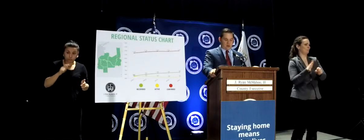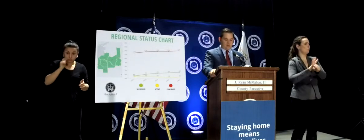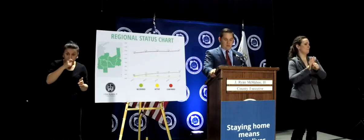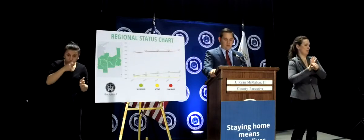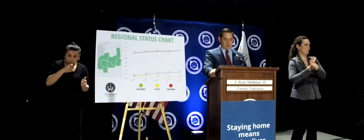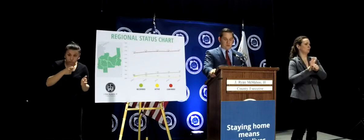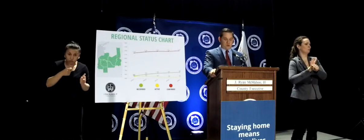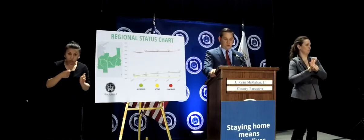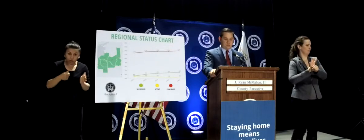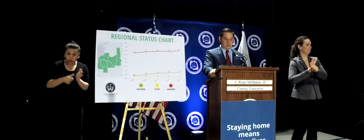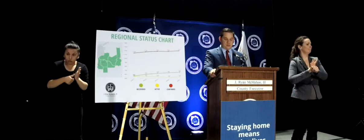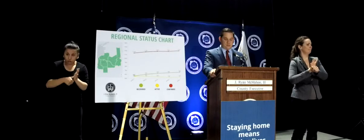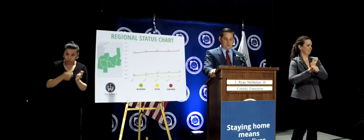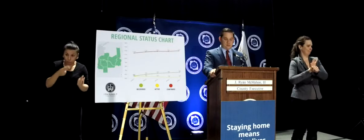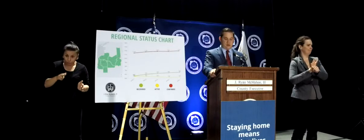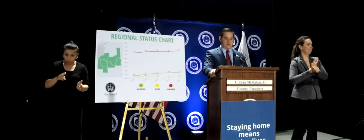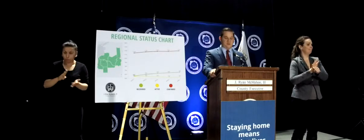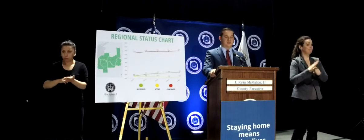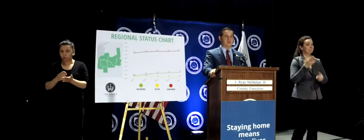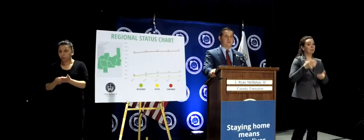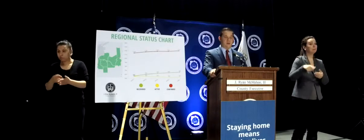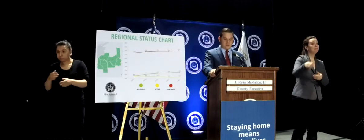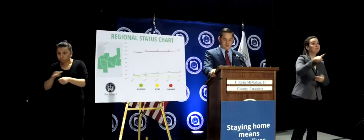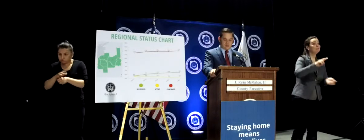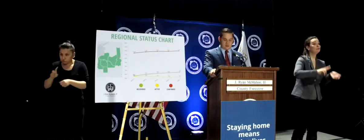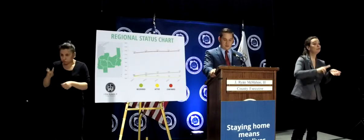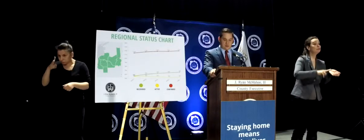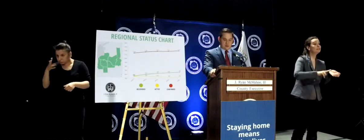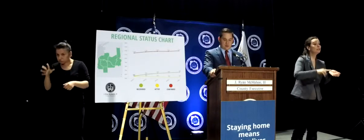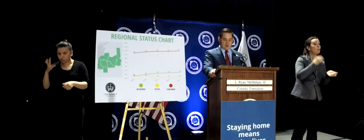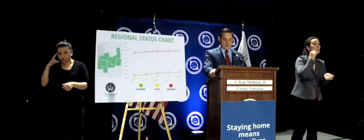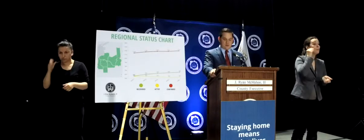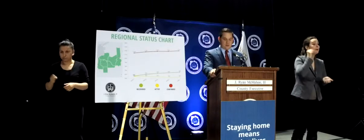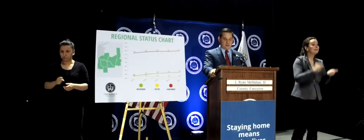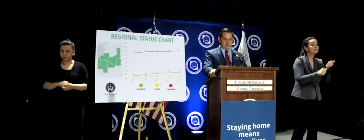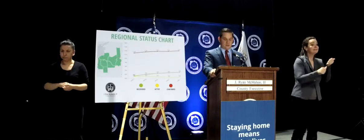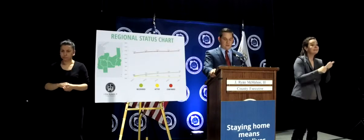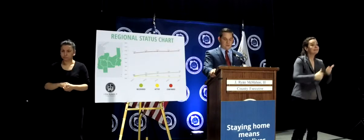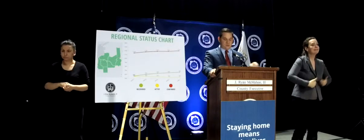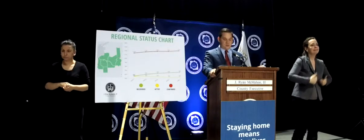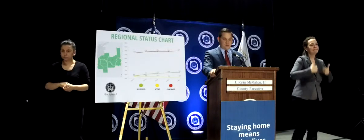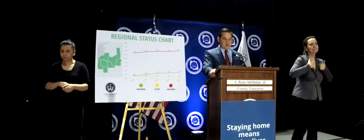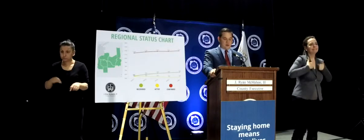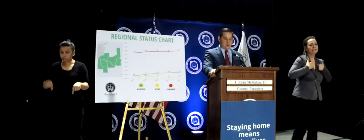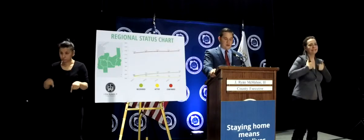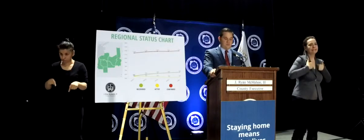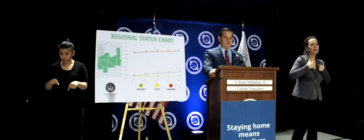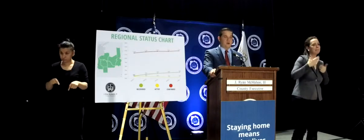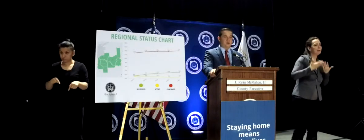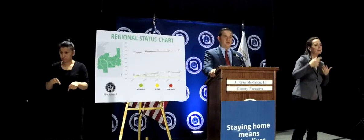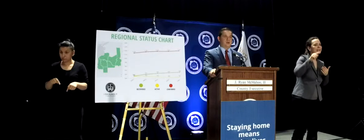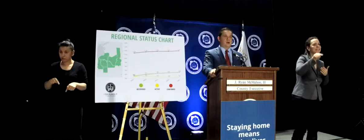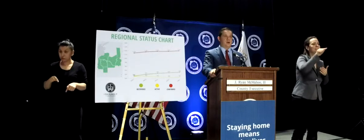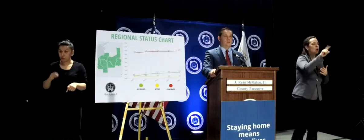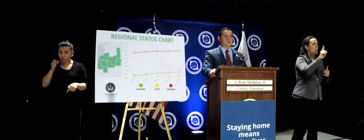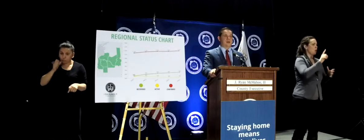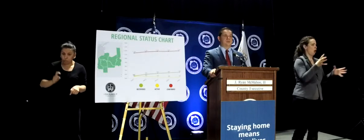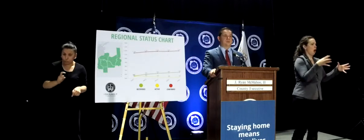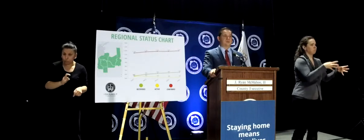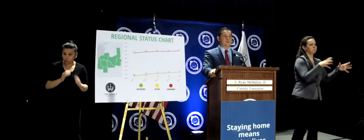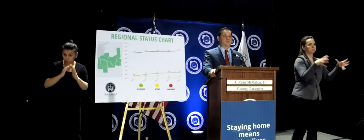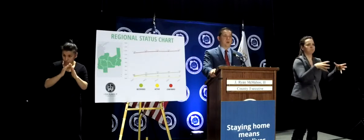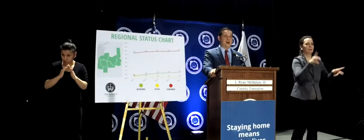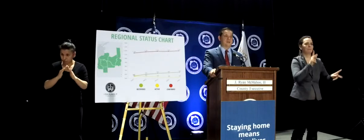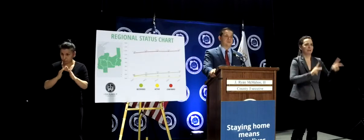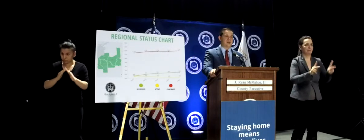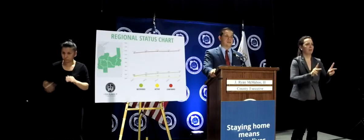Reminder, our nursing home teams and our assisted living residents and assisted living teams have been very